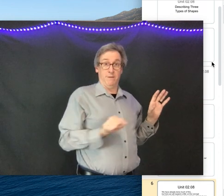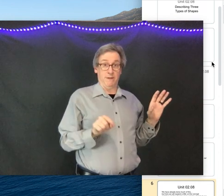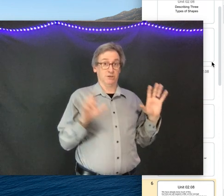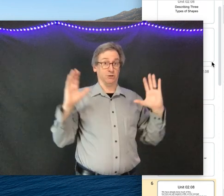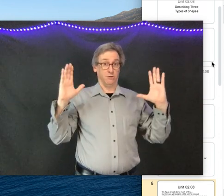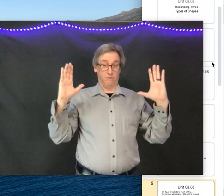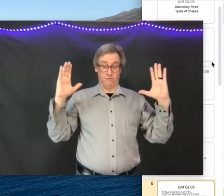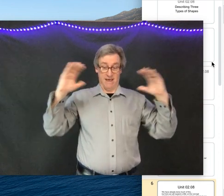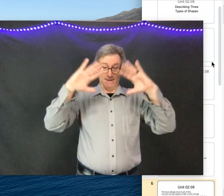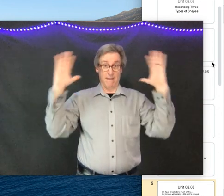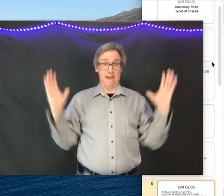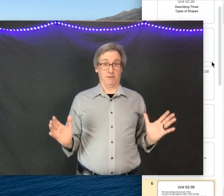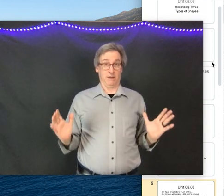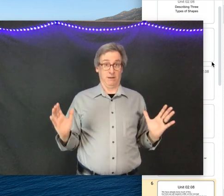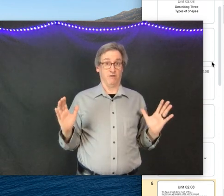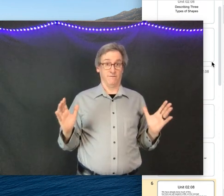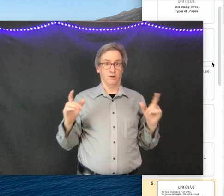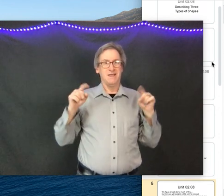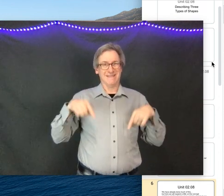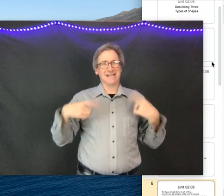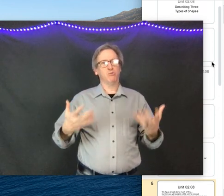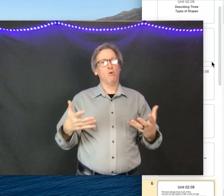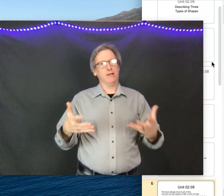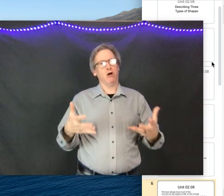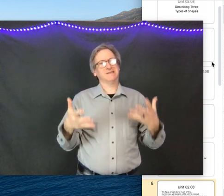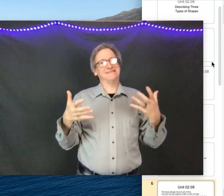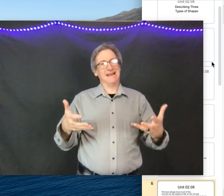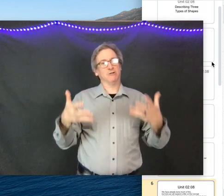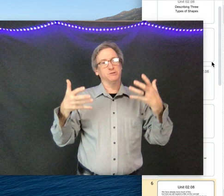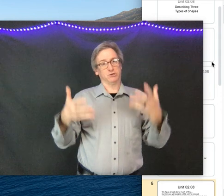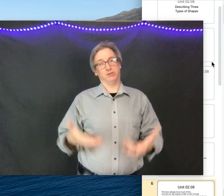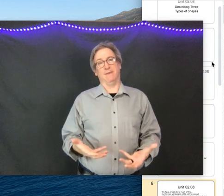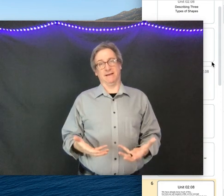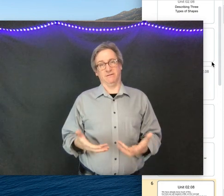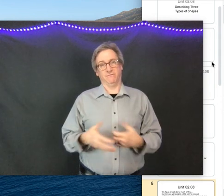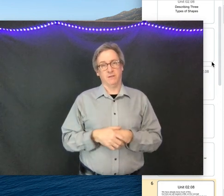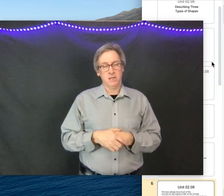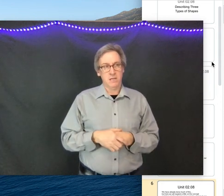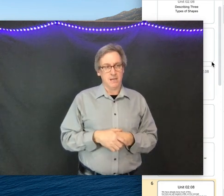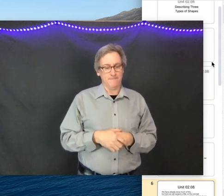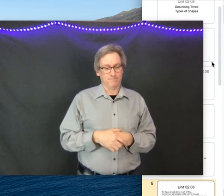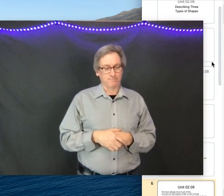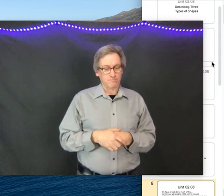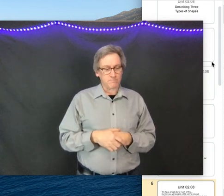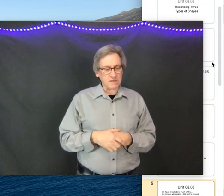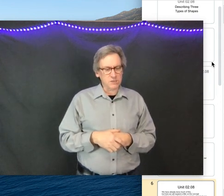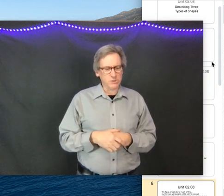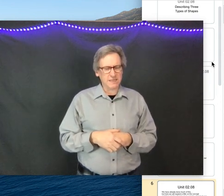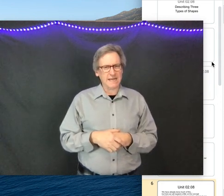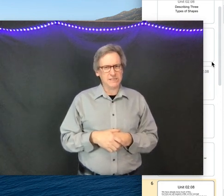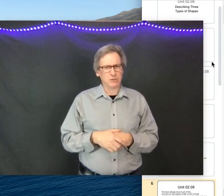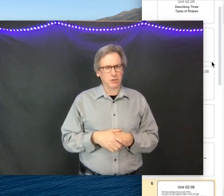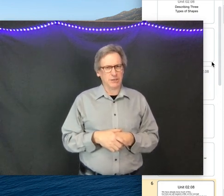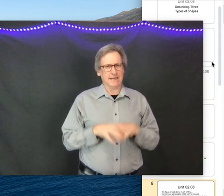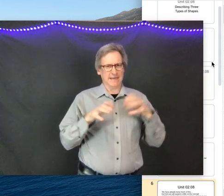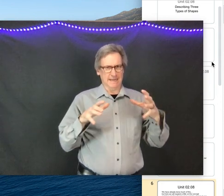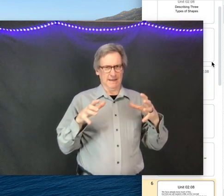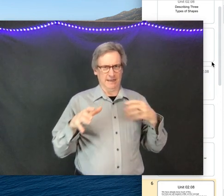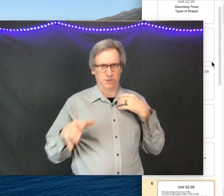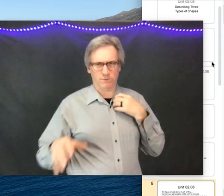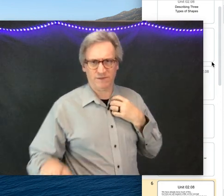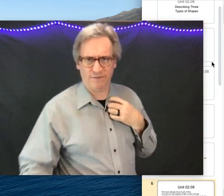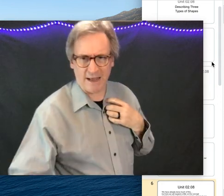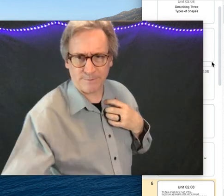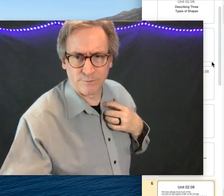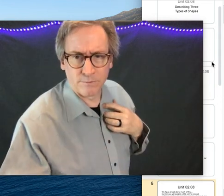going to want to picture that map in front of you. That's what we call signer's perspective. So it's a lot easier to look at it